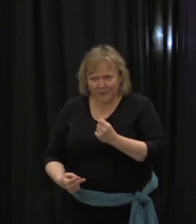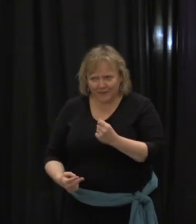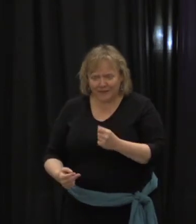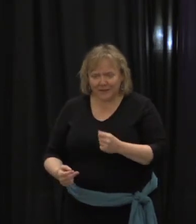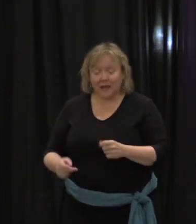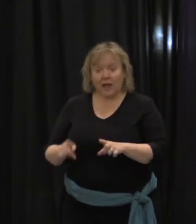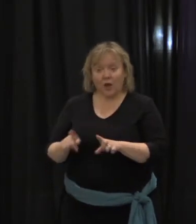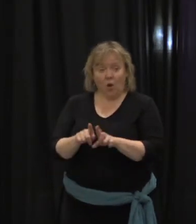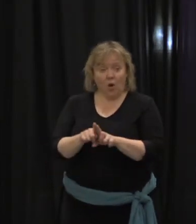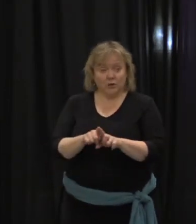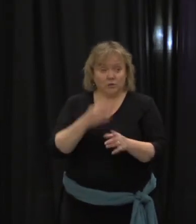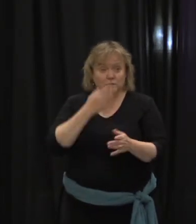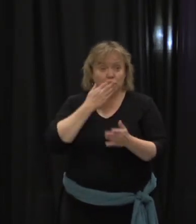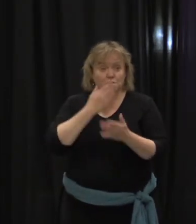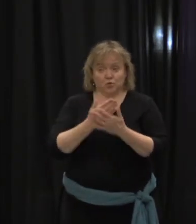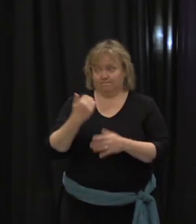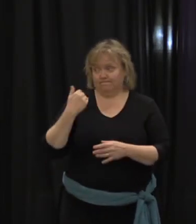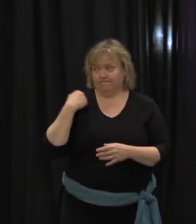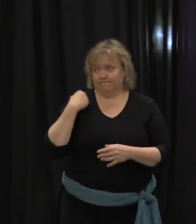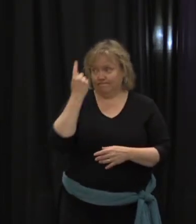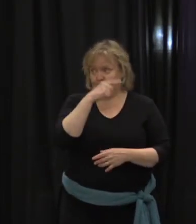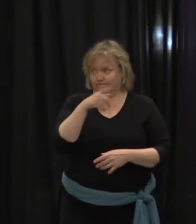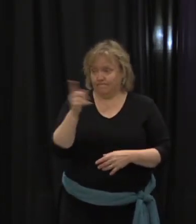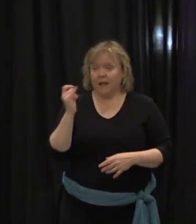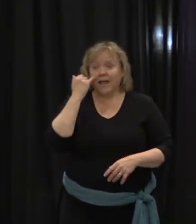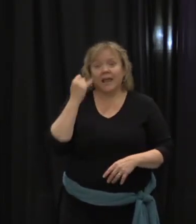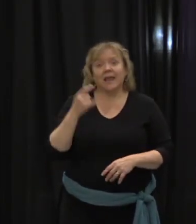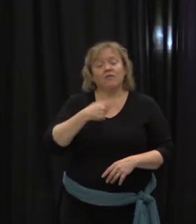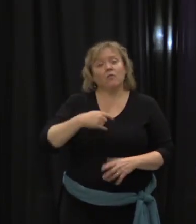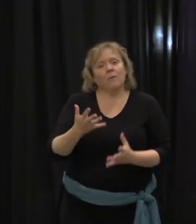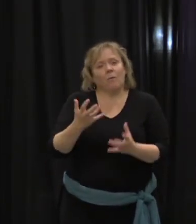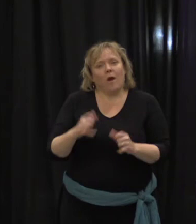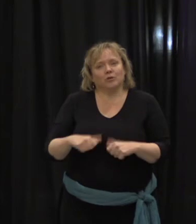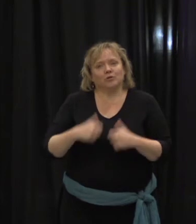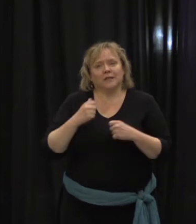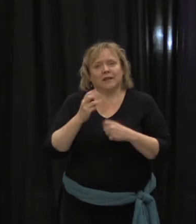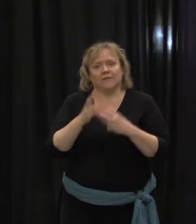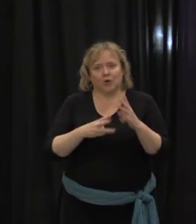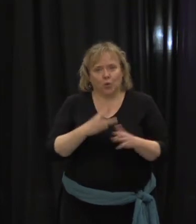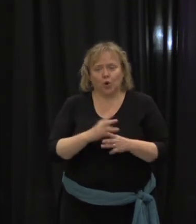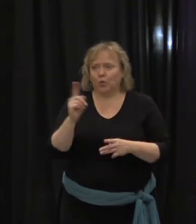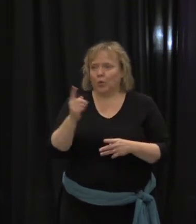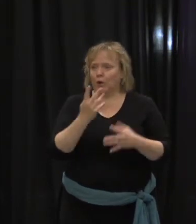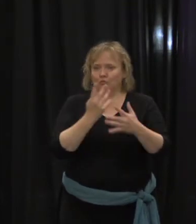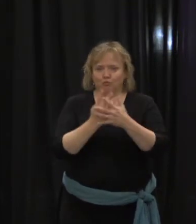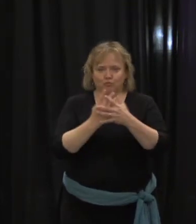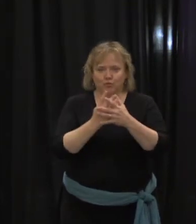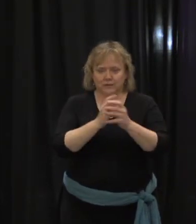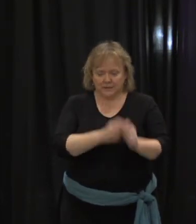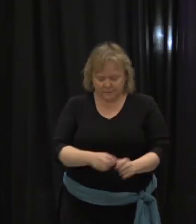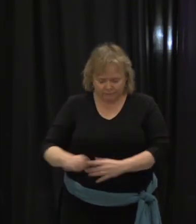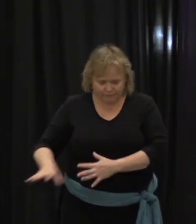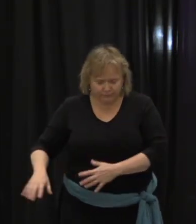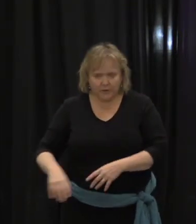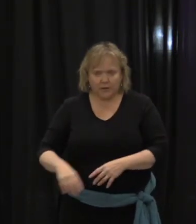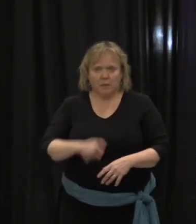remind us that if we, for example, if we want to live in a world without prisons and police and the criminal legal system, we are going to